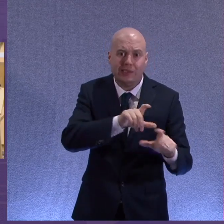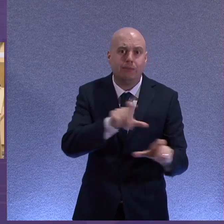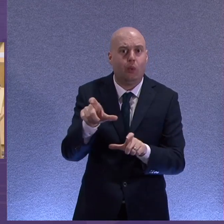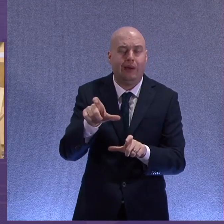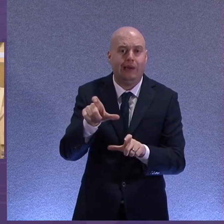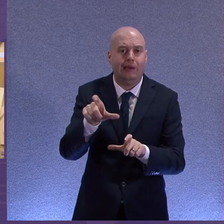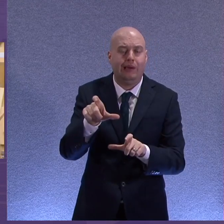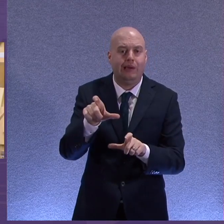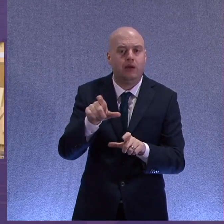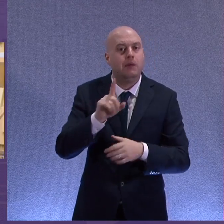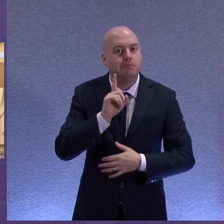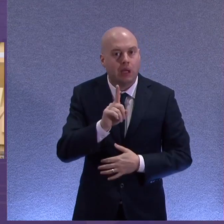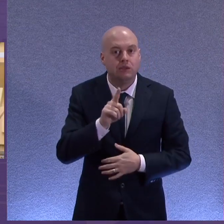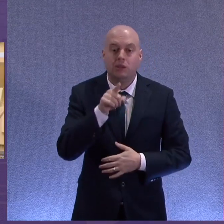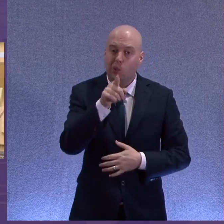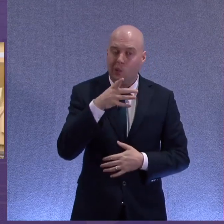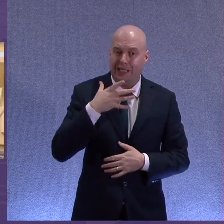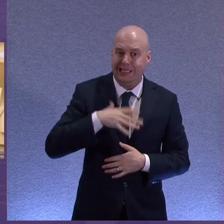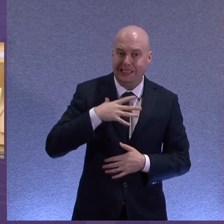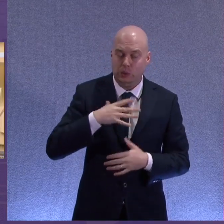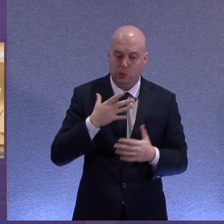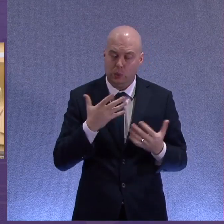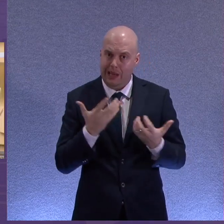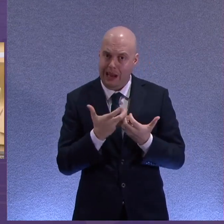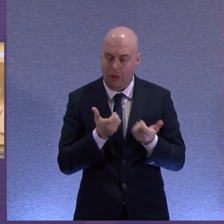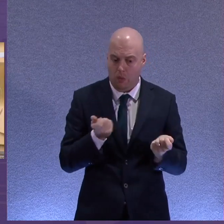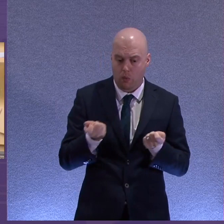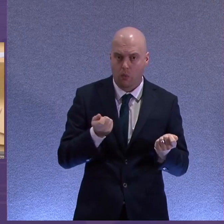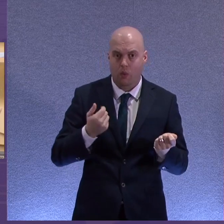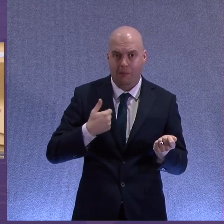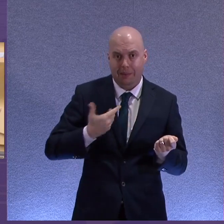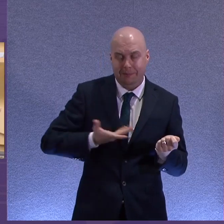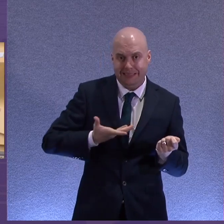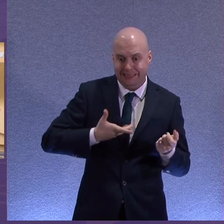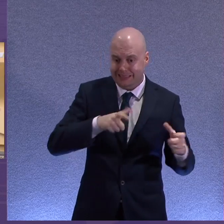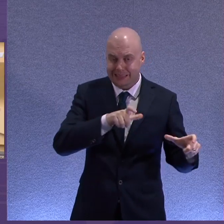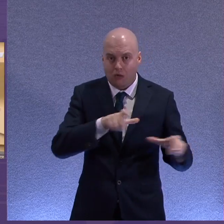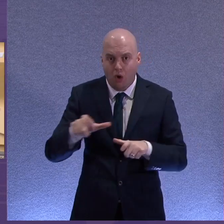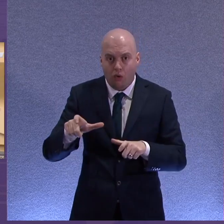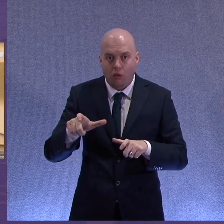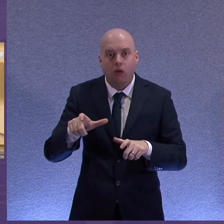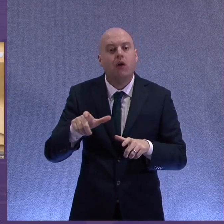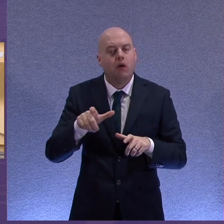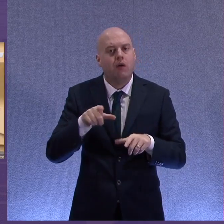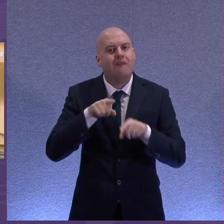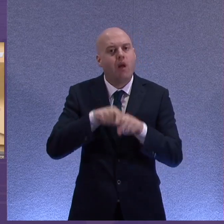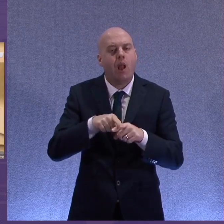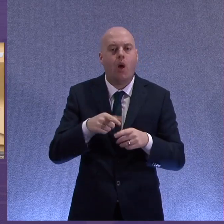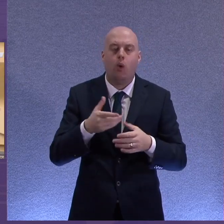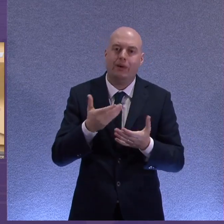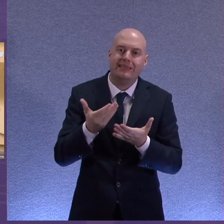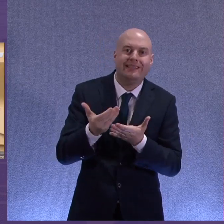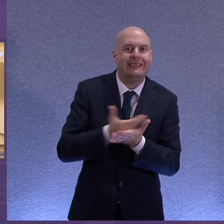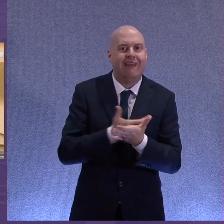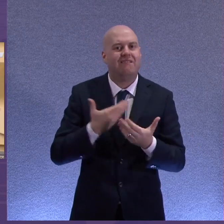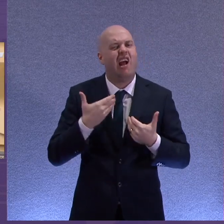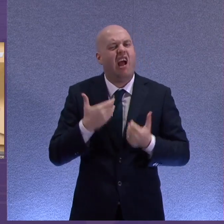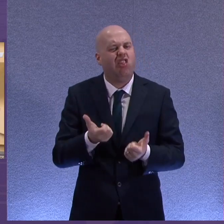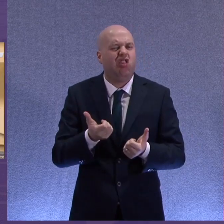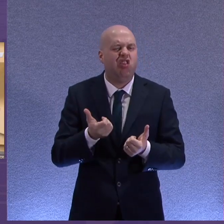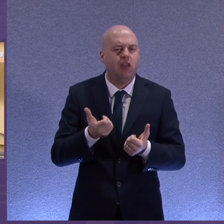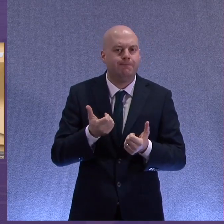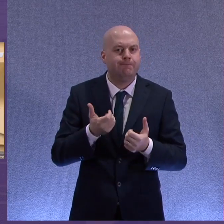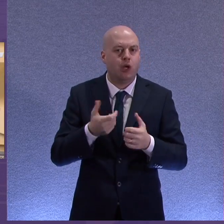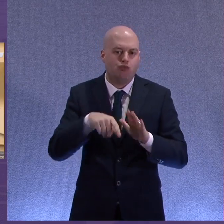yourself is, can you operate your business in line with safe social distancing practice and, of course, your normal health and safety requirements? If